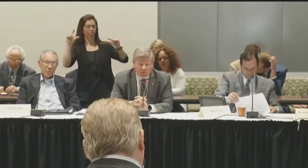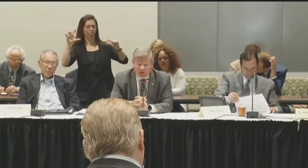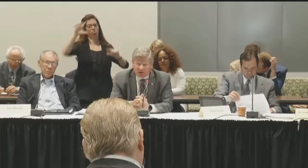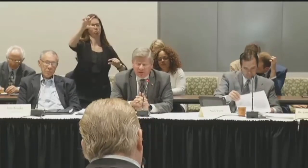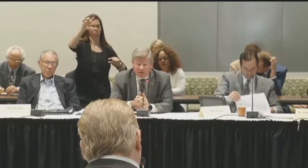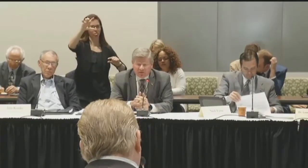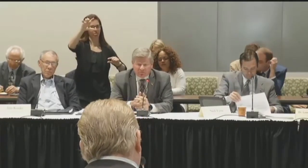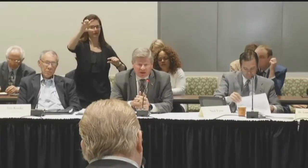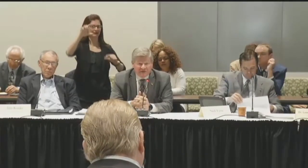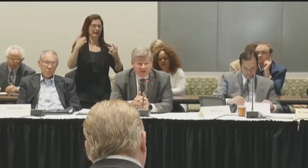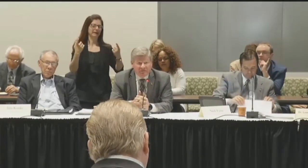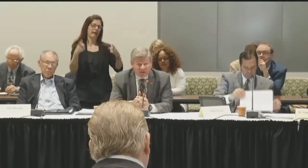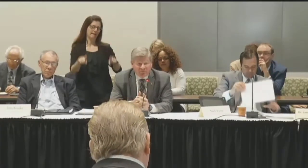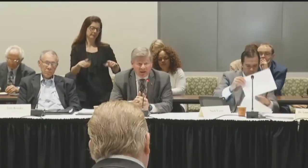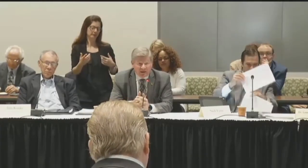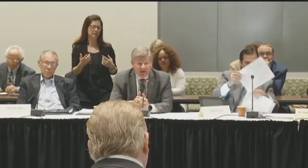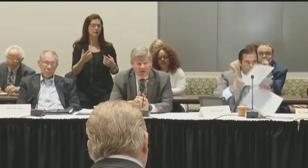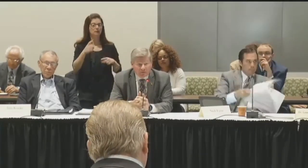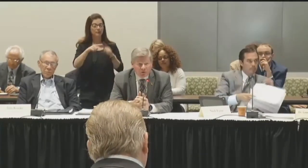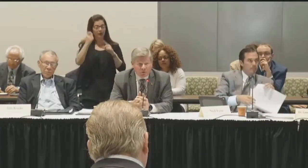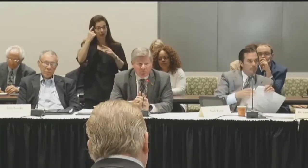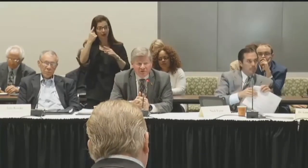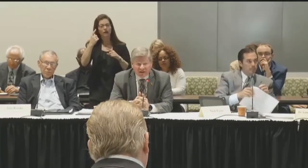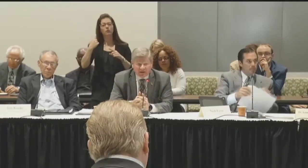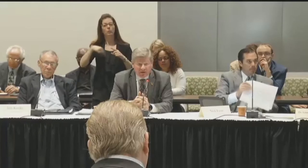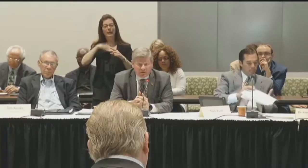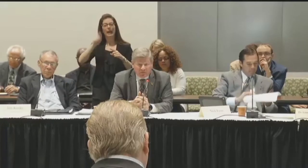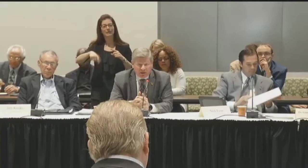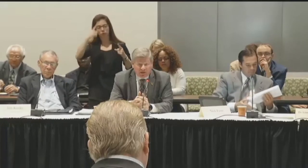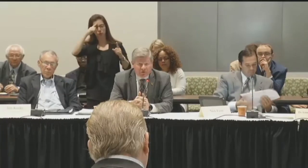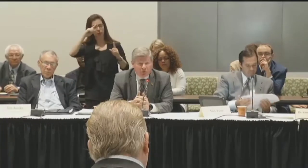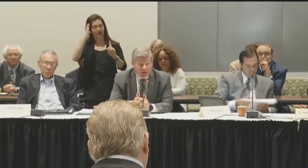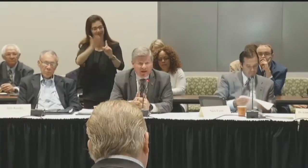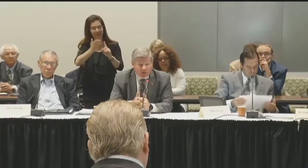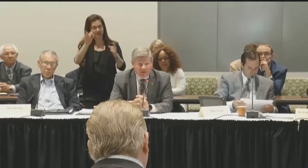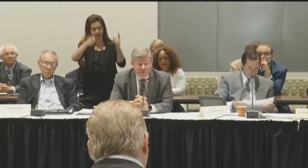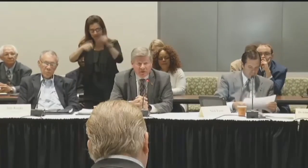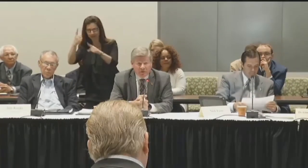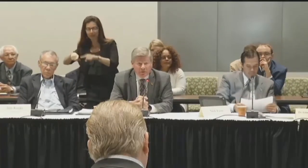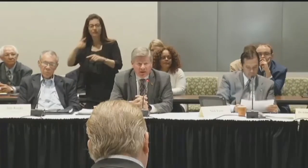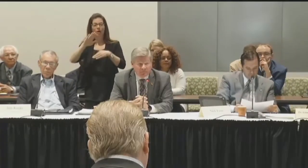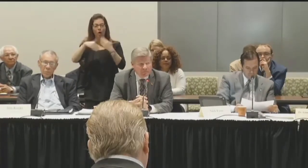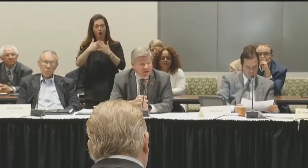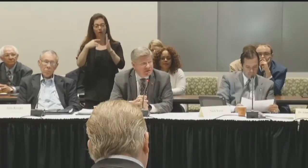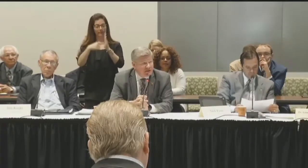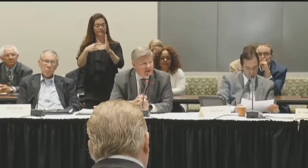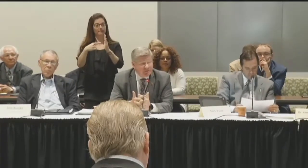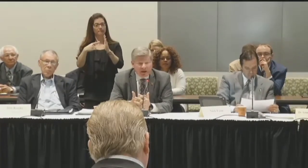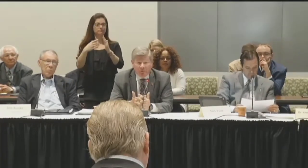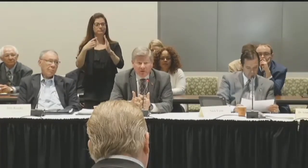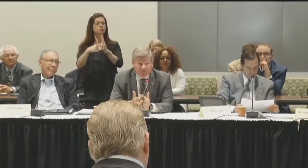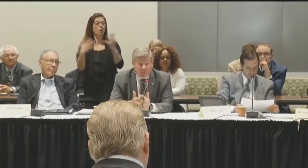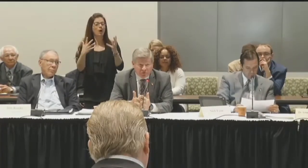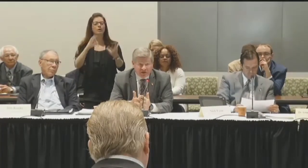to agree that the monies that Flint paid in would represent total equity. So basically, they